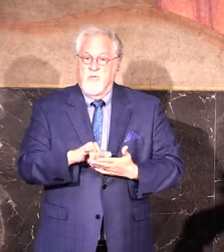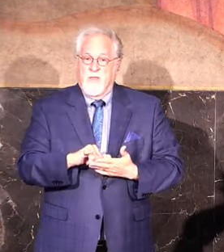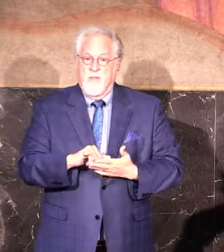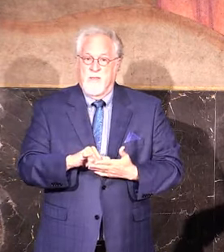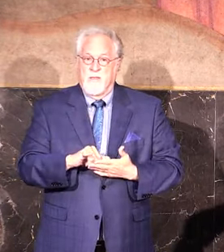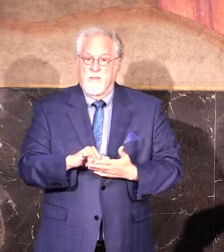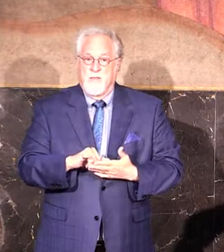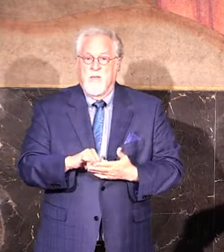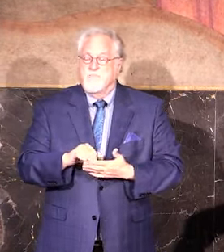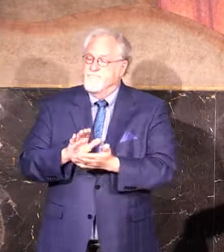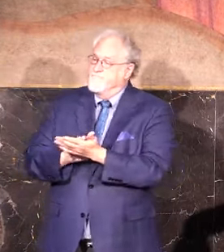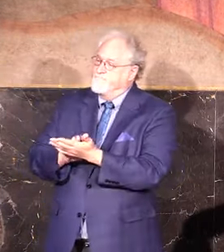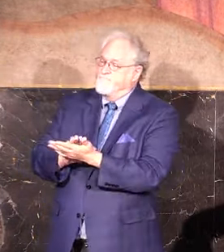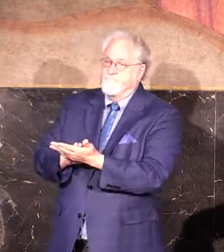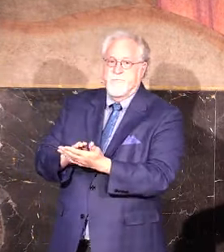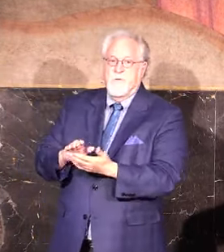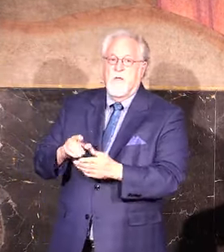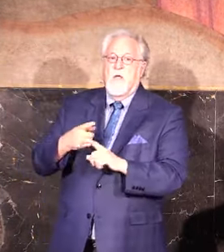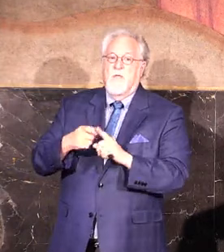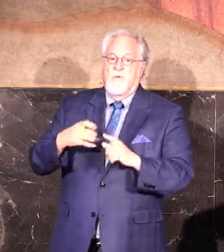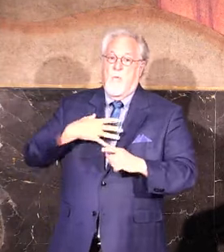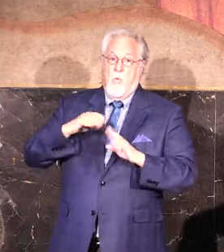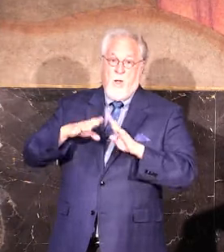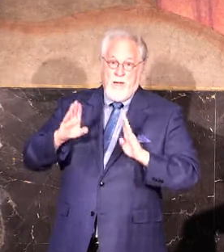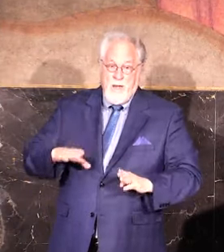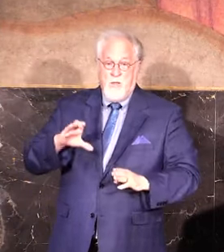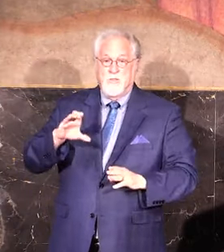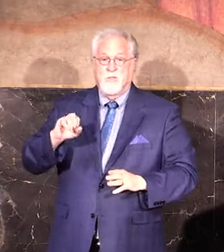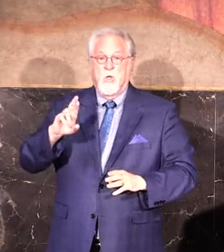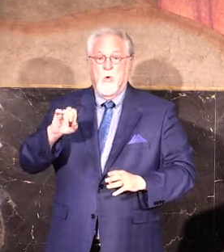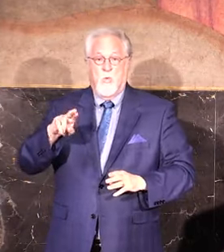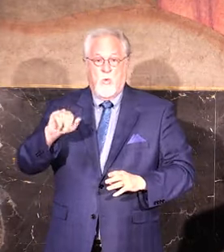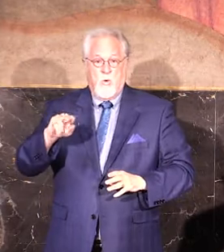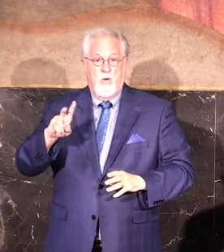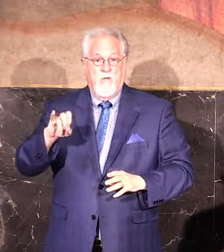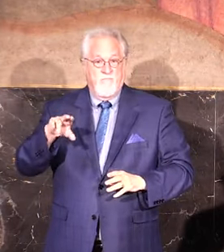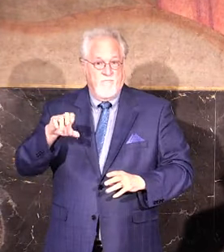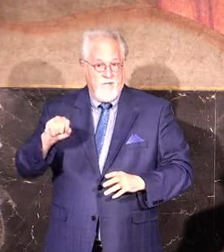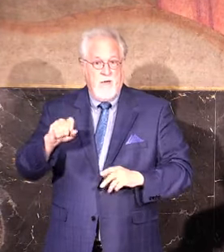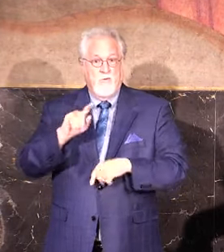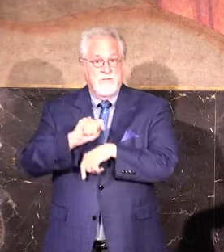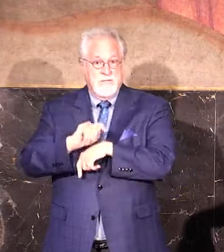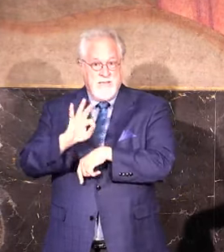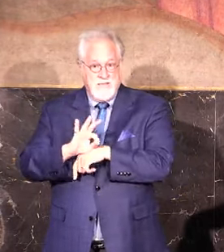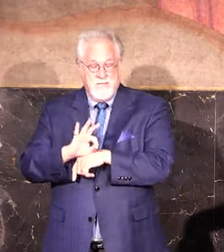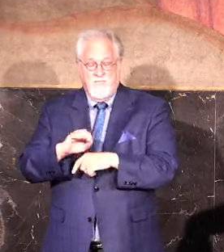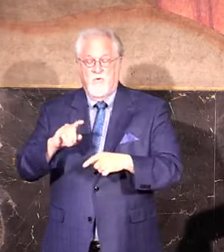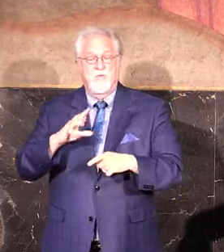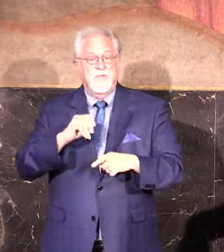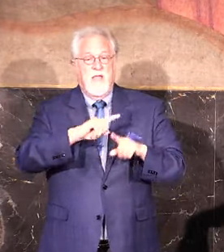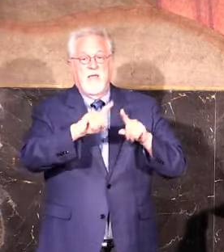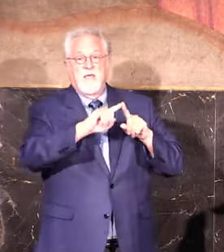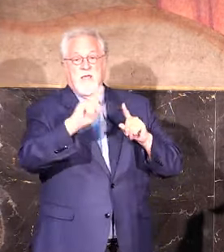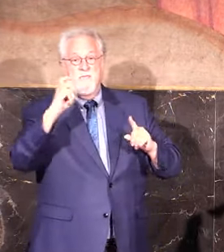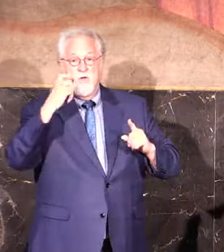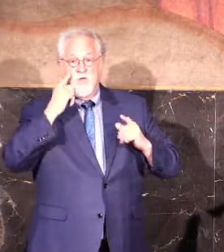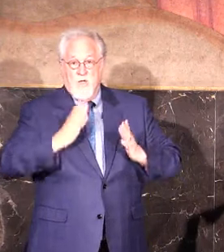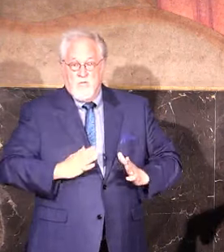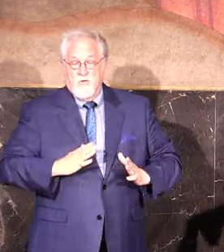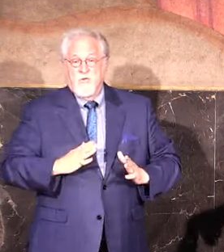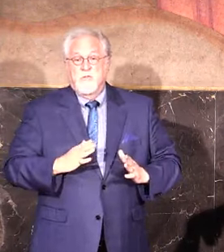get accolades from the White House Coronavirus Task Force members, from different governors and folks from